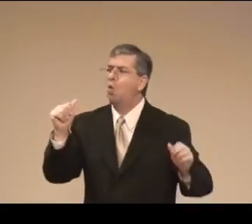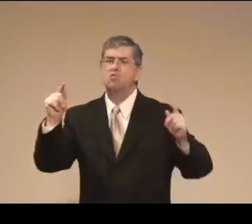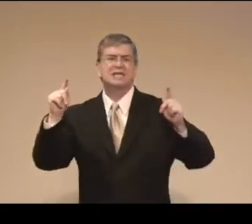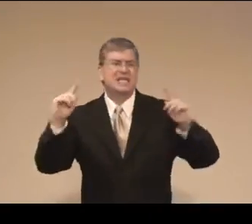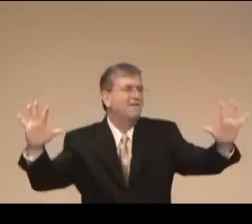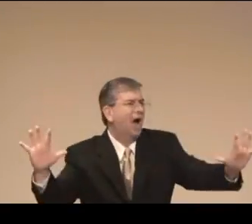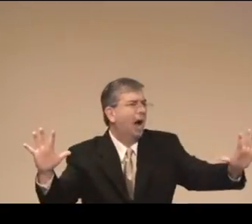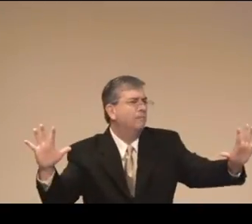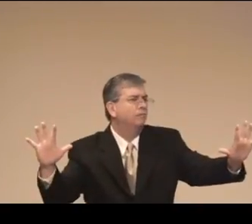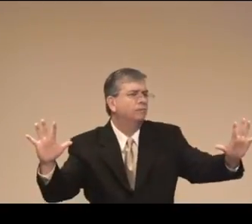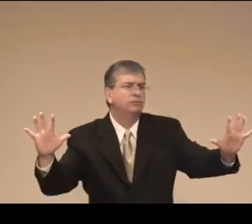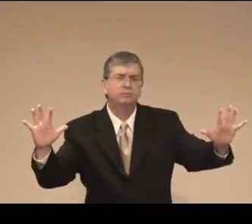it. Don't give up.